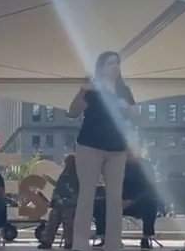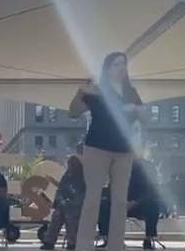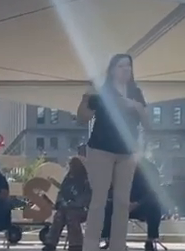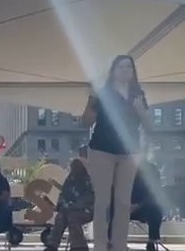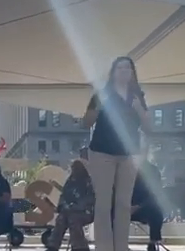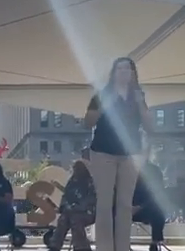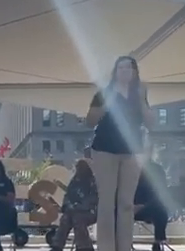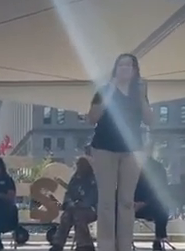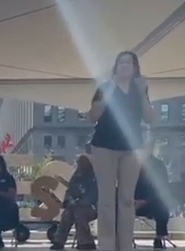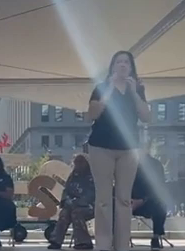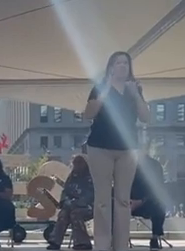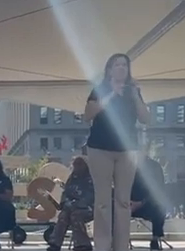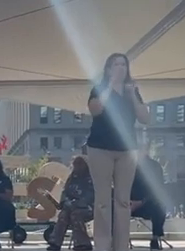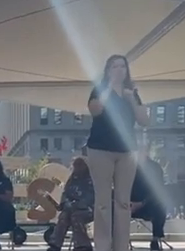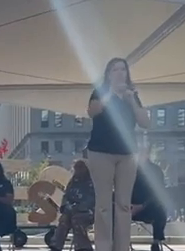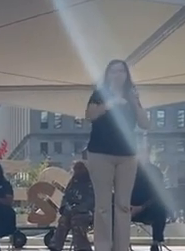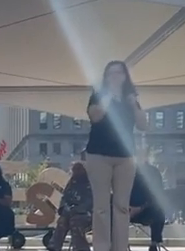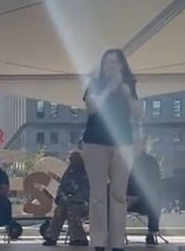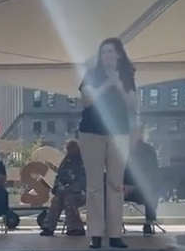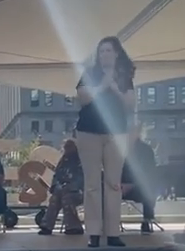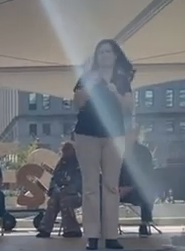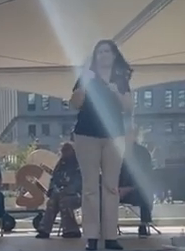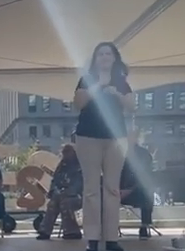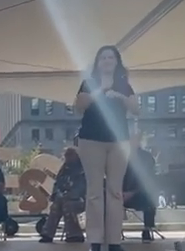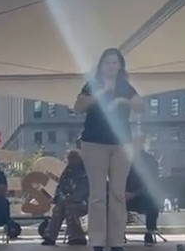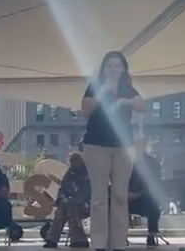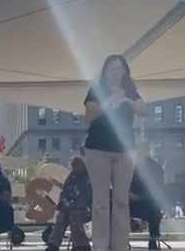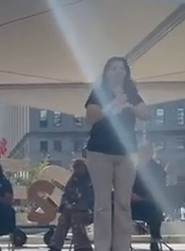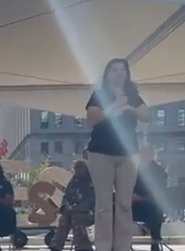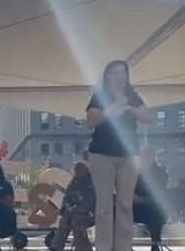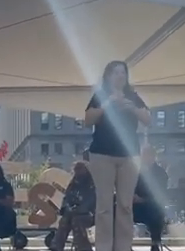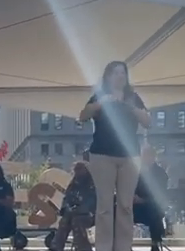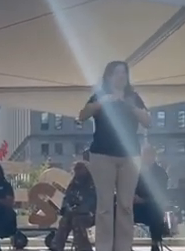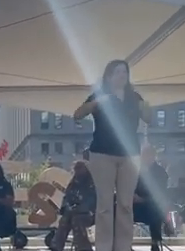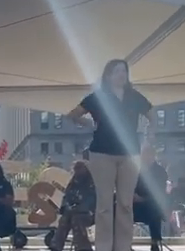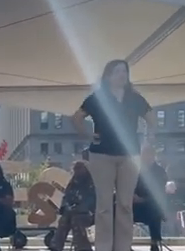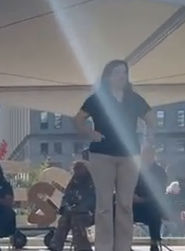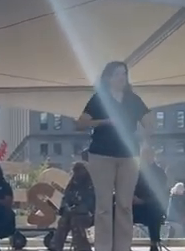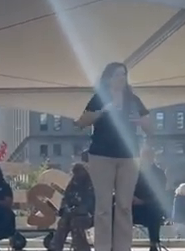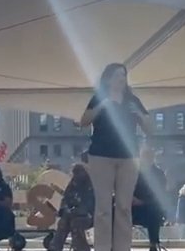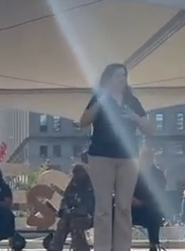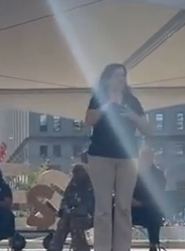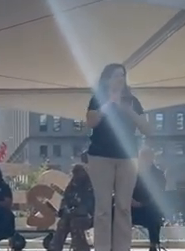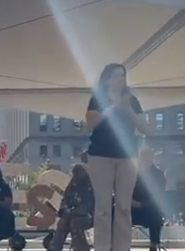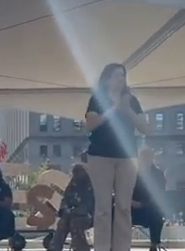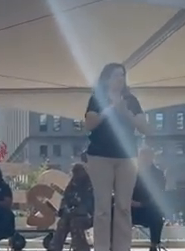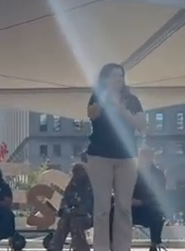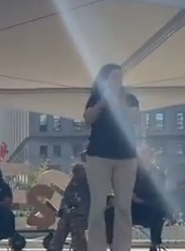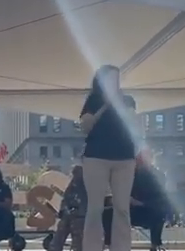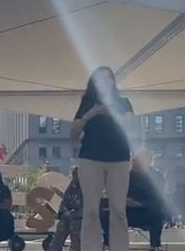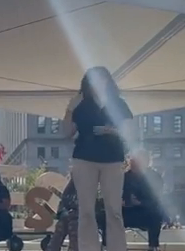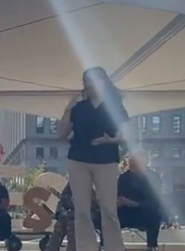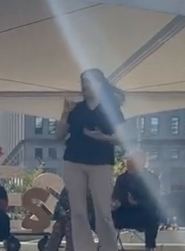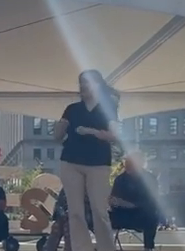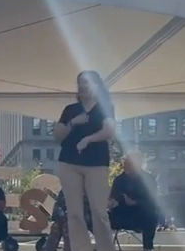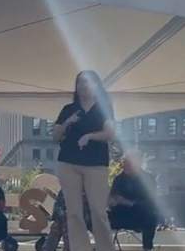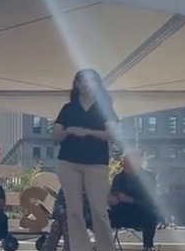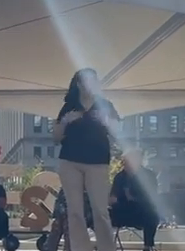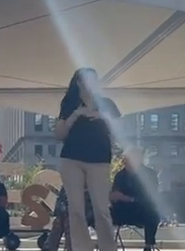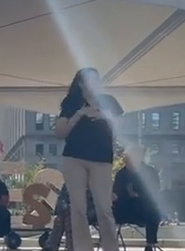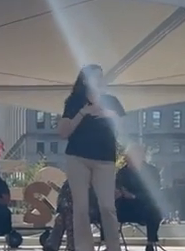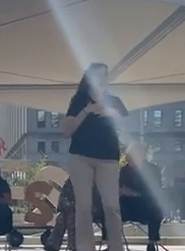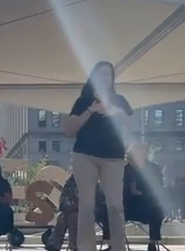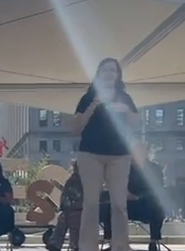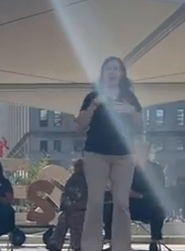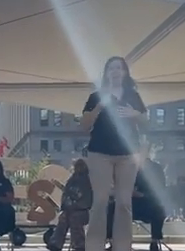the inception of the Dancing Wheels Company and School. And in those many years, thank you, it's a long time. I'm